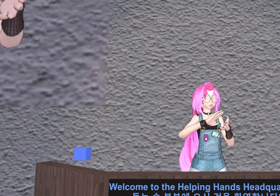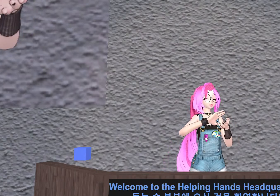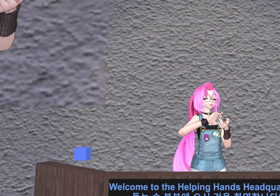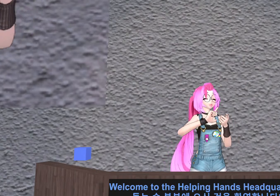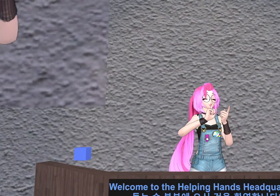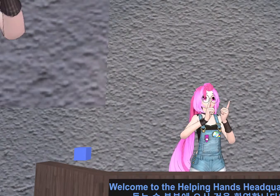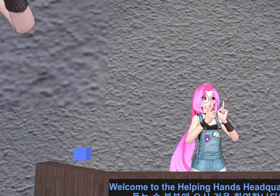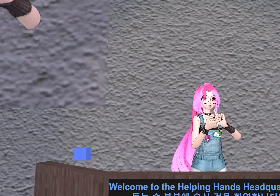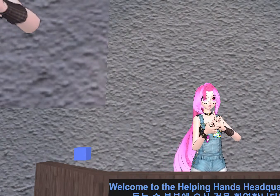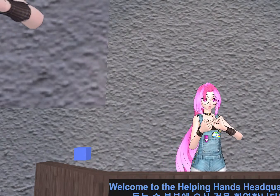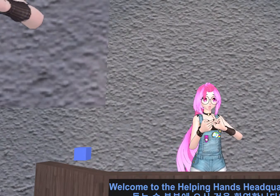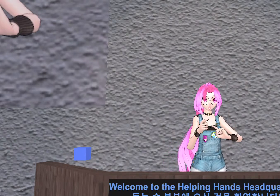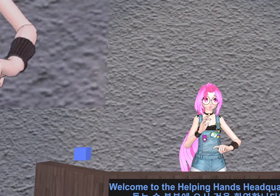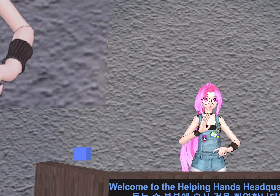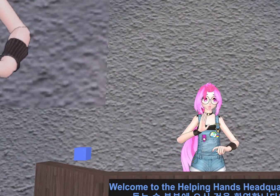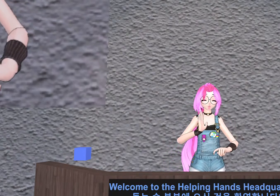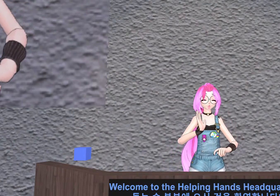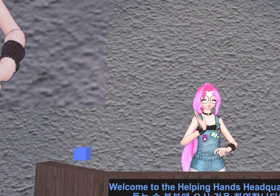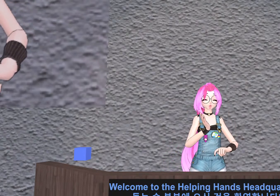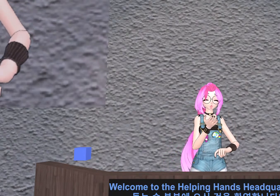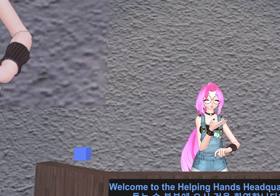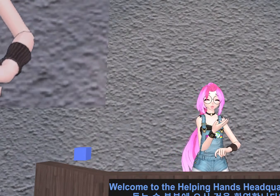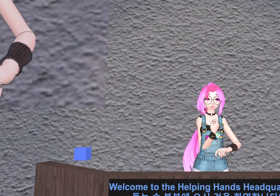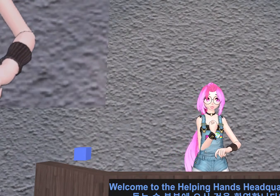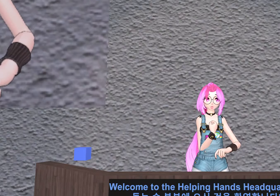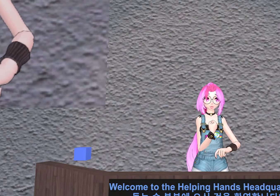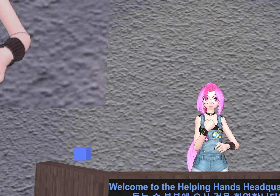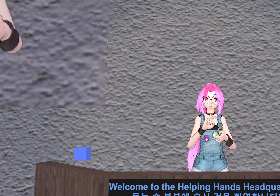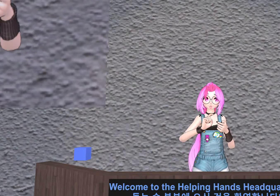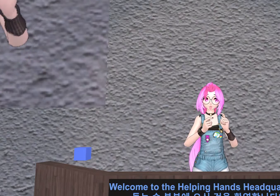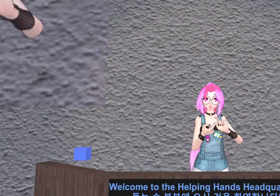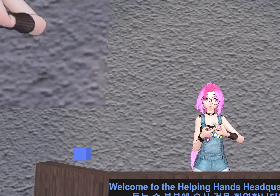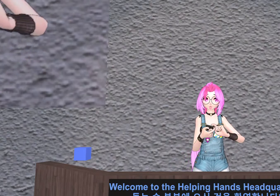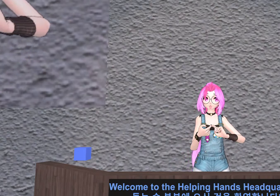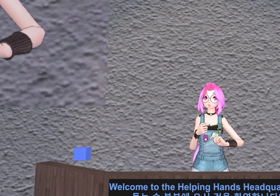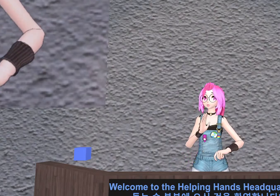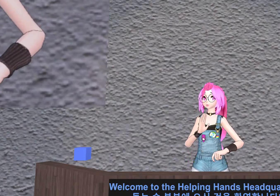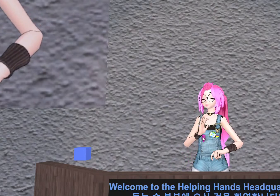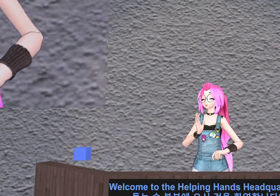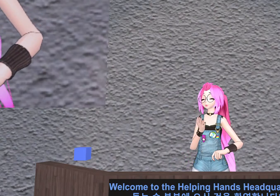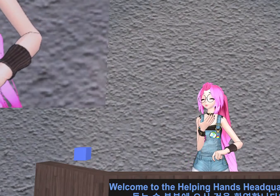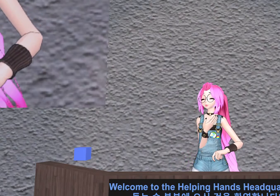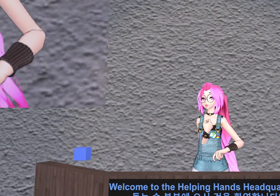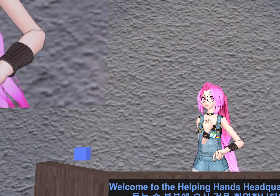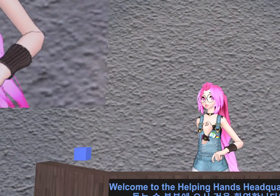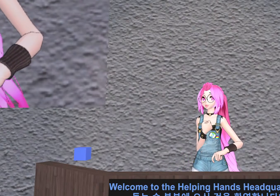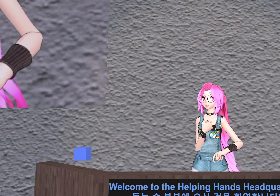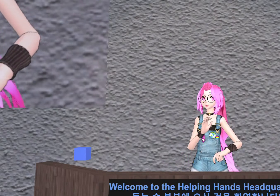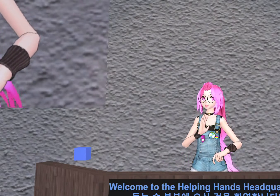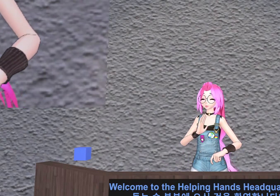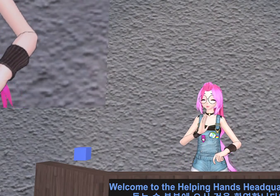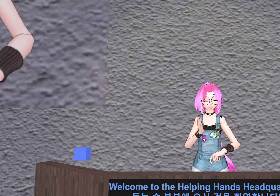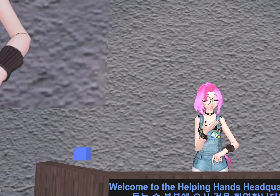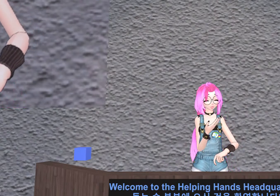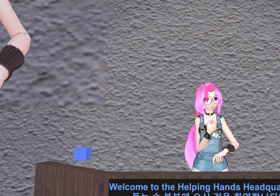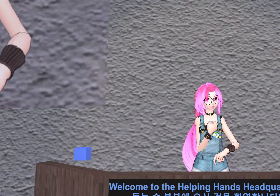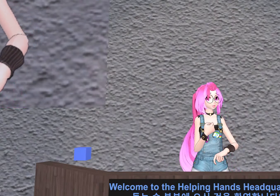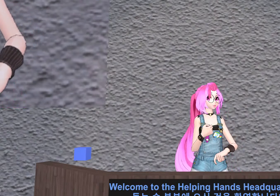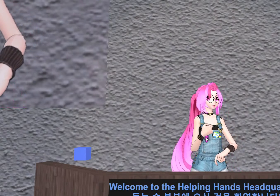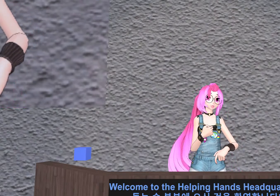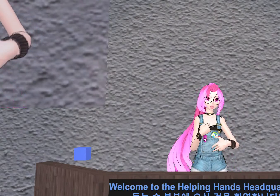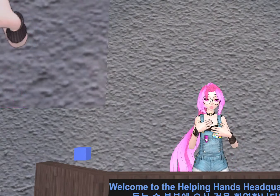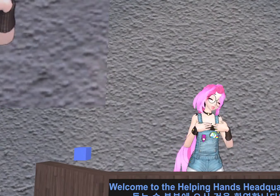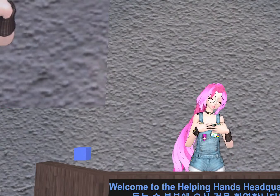it also kind of shows like that transition, because you're showing a movement of change within